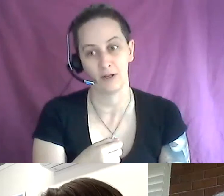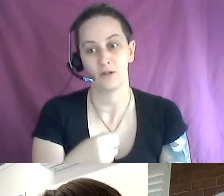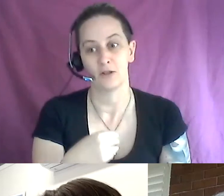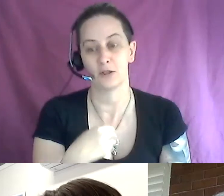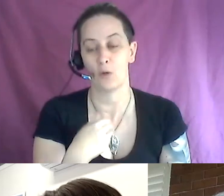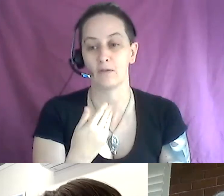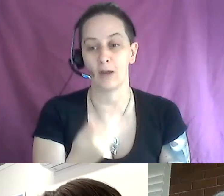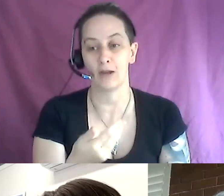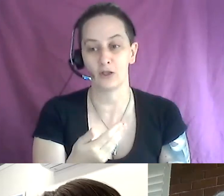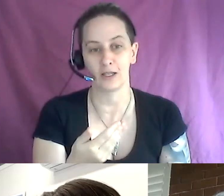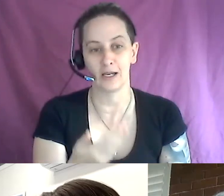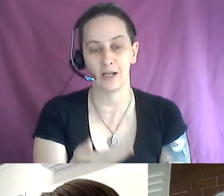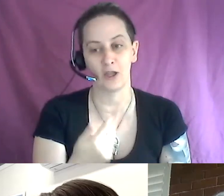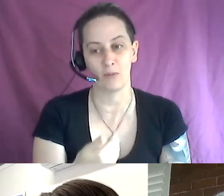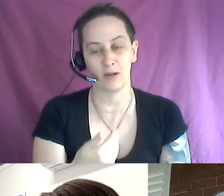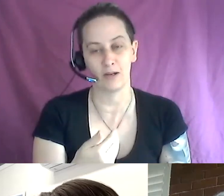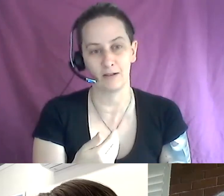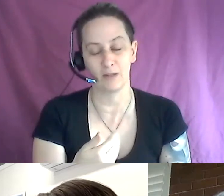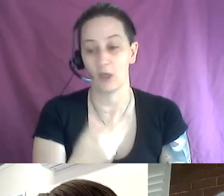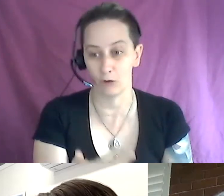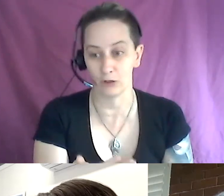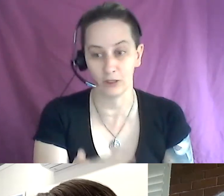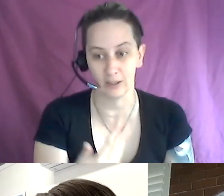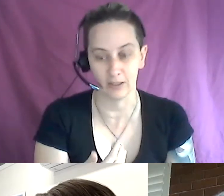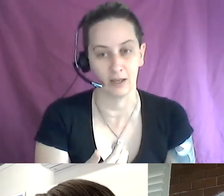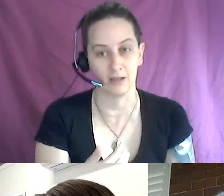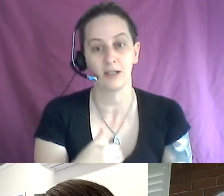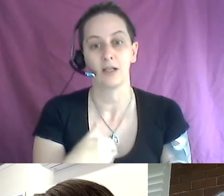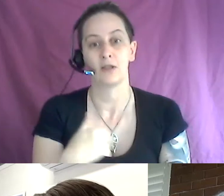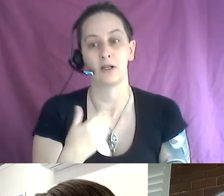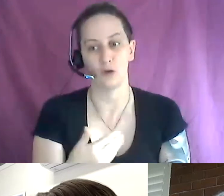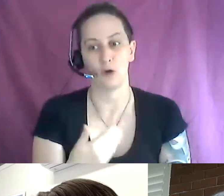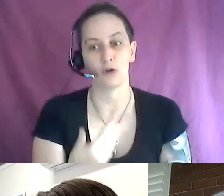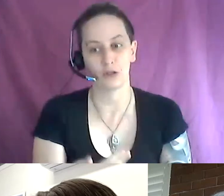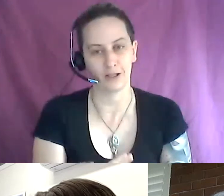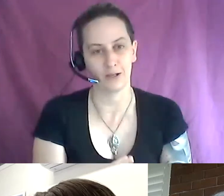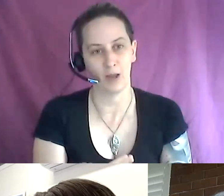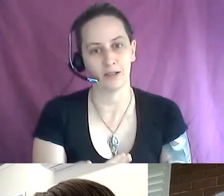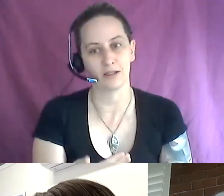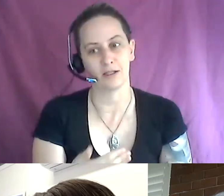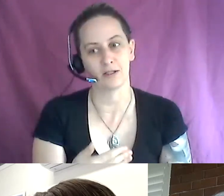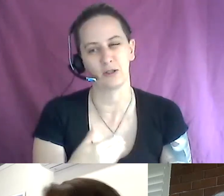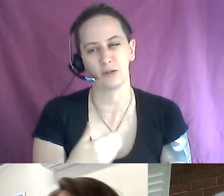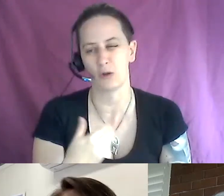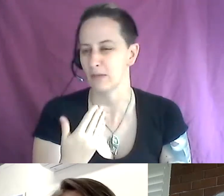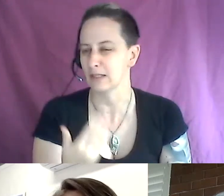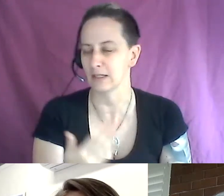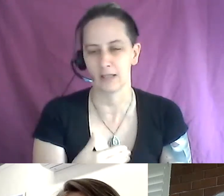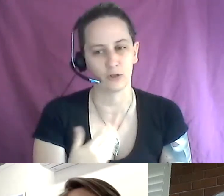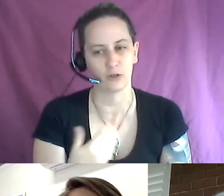ASL. There's no information in the kit that they've purchased and been sent that it's not Australian based. And so there's a lot of